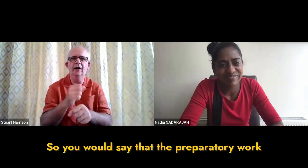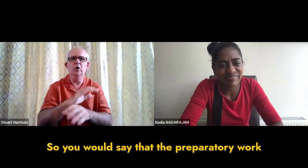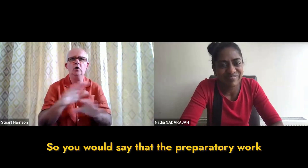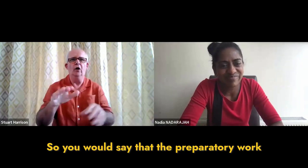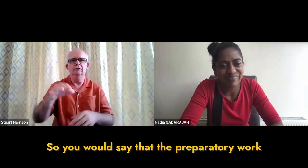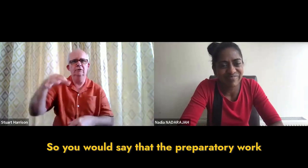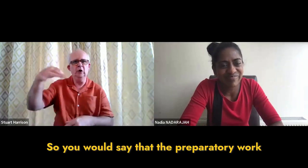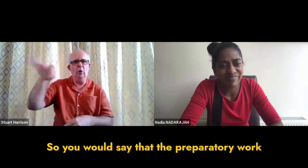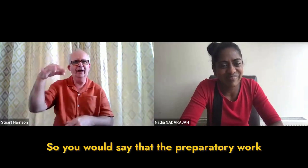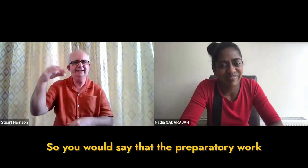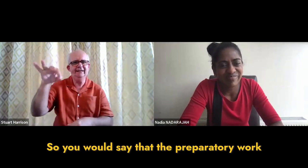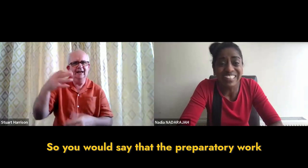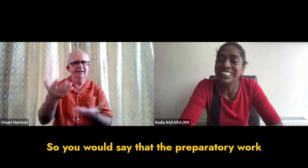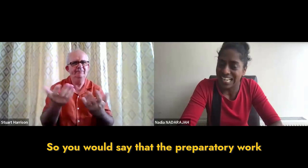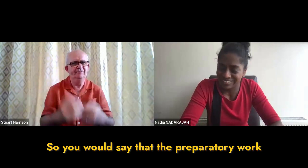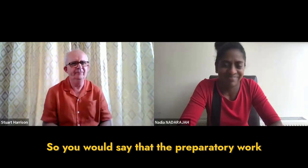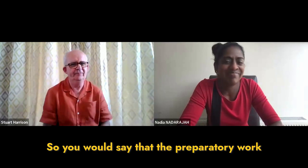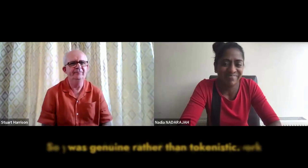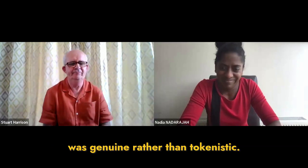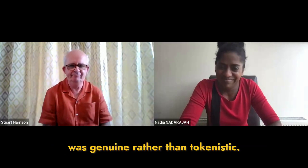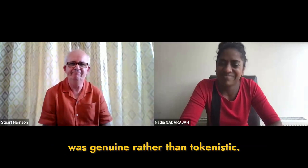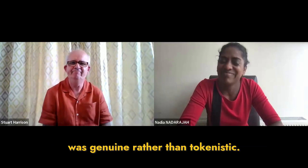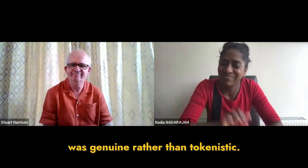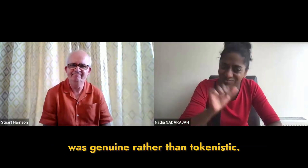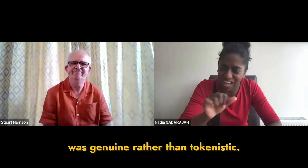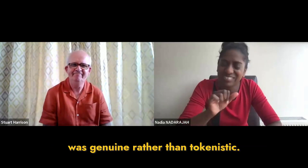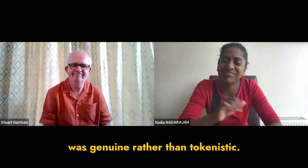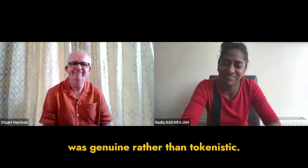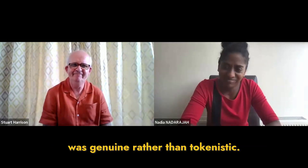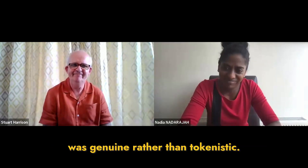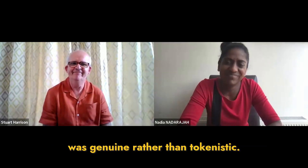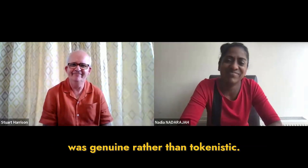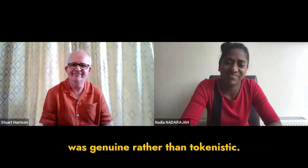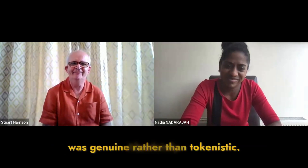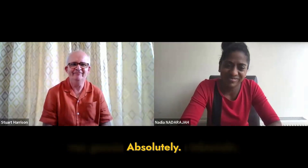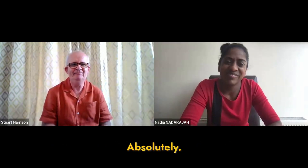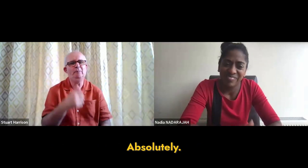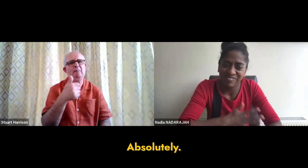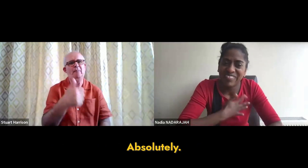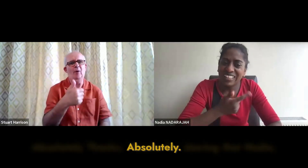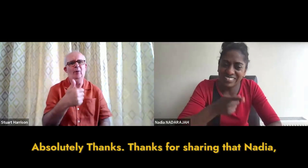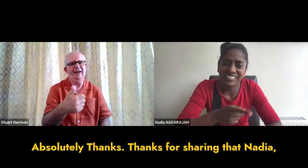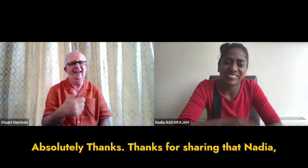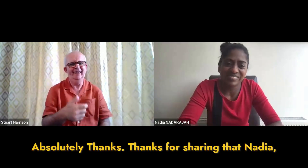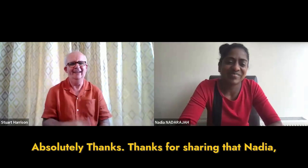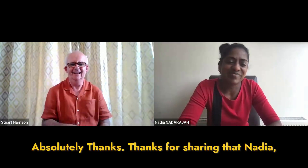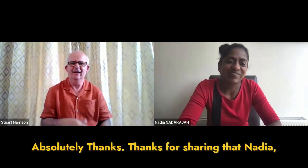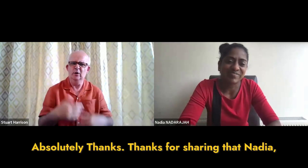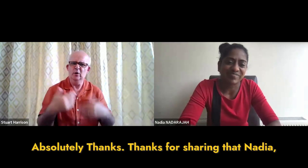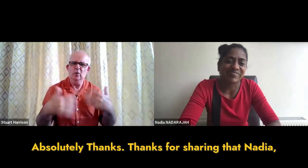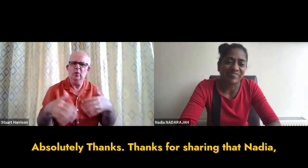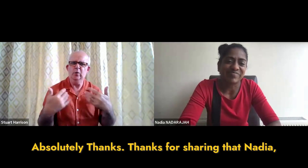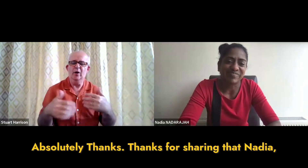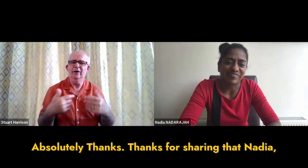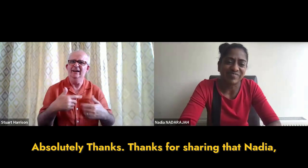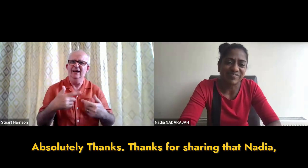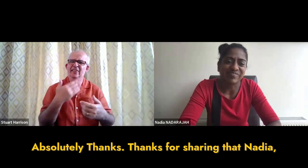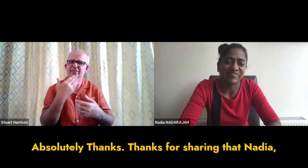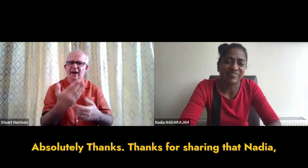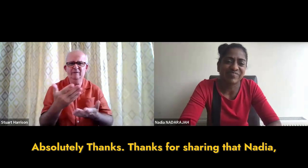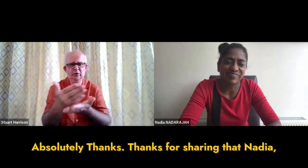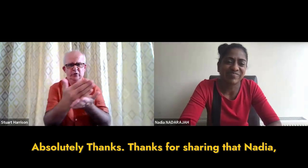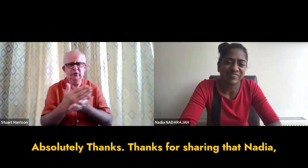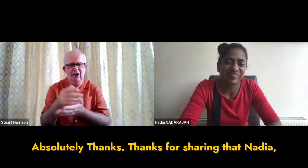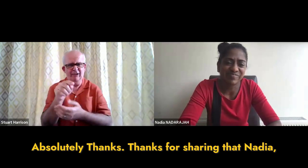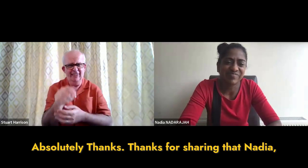So you would say that the preparatory work was genuine rather than tokenistic? Absolutely. Okay. And I